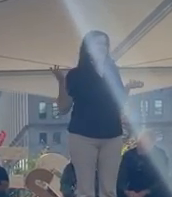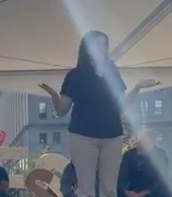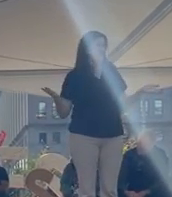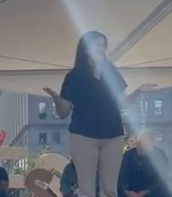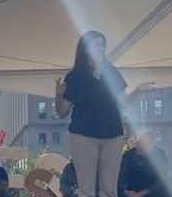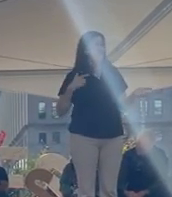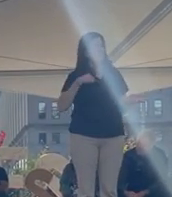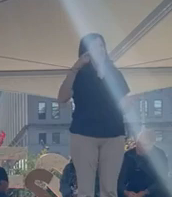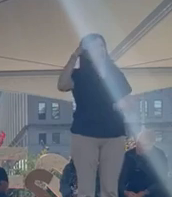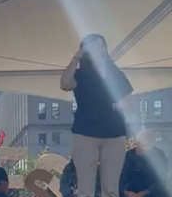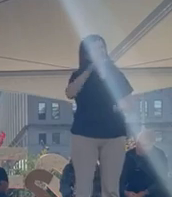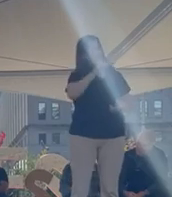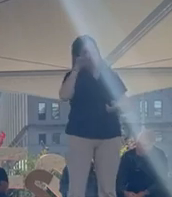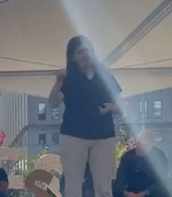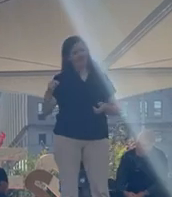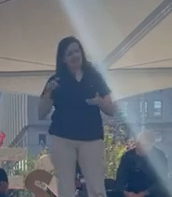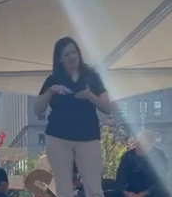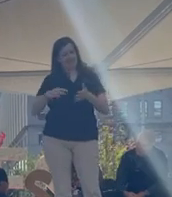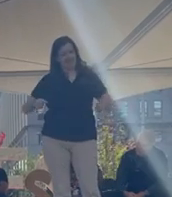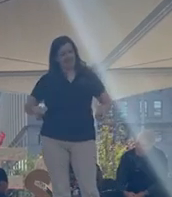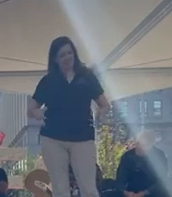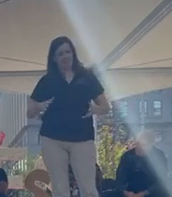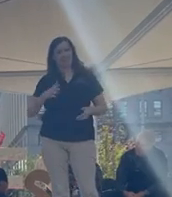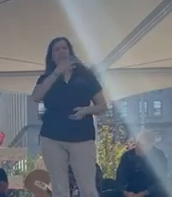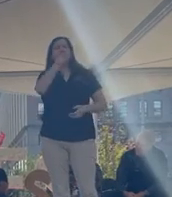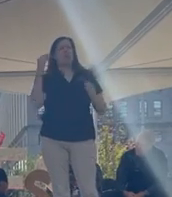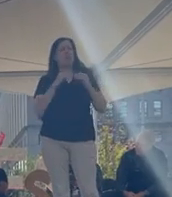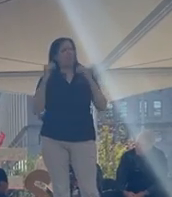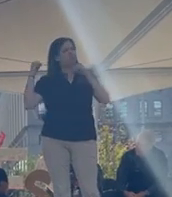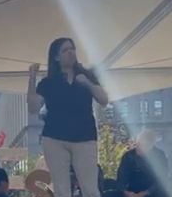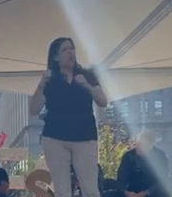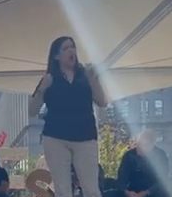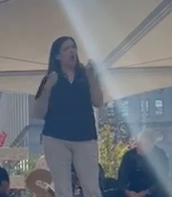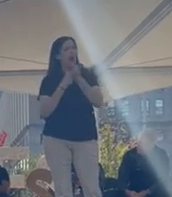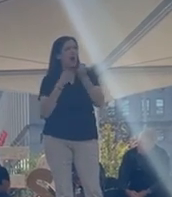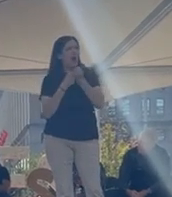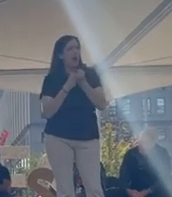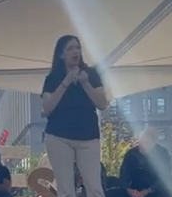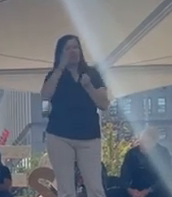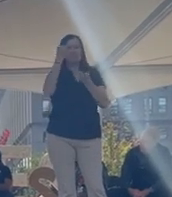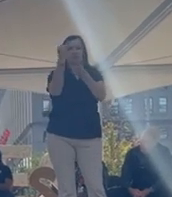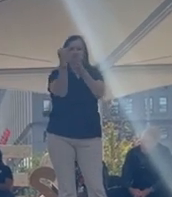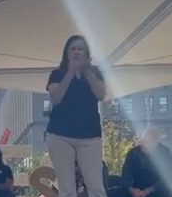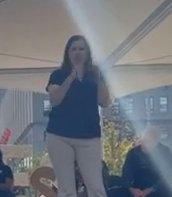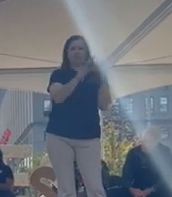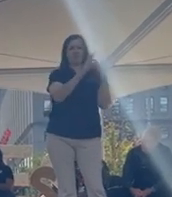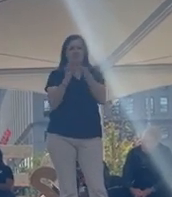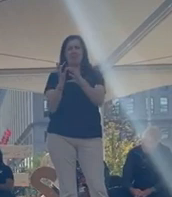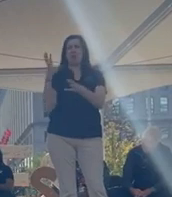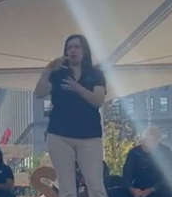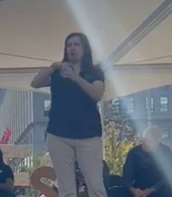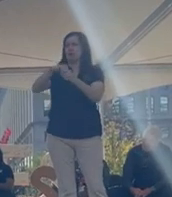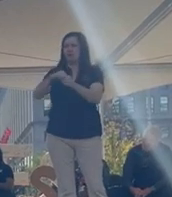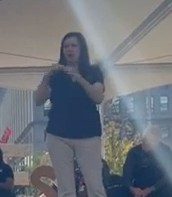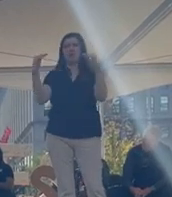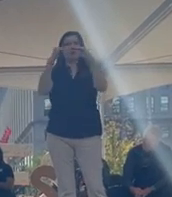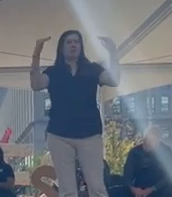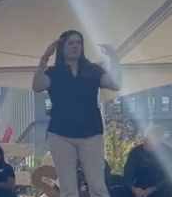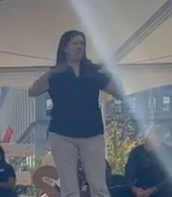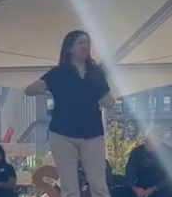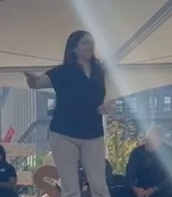I think my work is stronger by bringing artful messages of inclusion and equality to the masses through